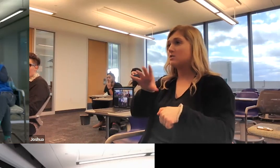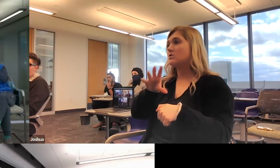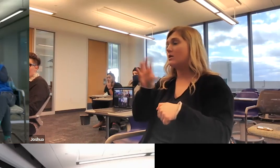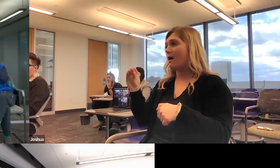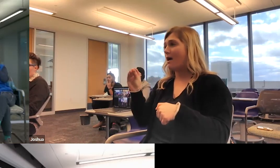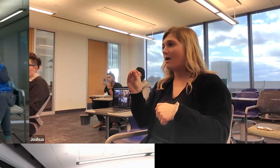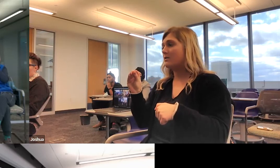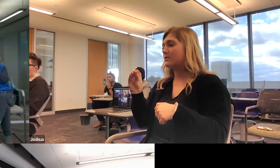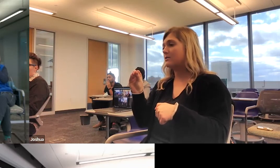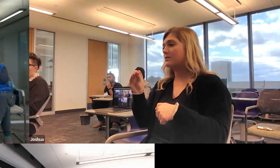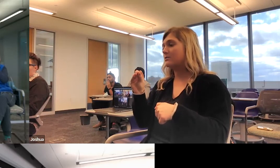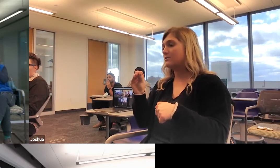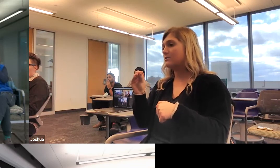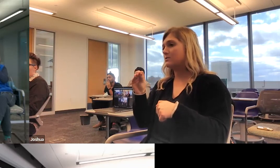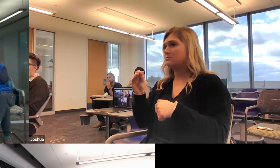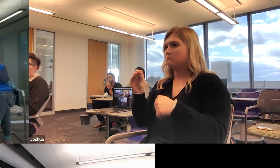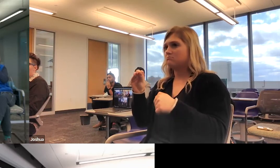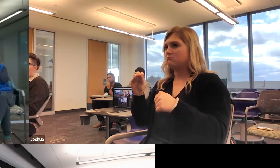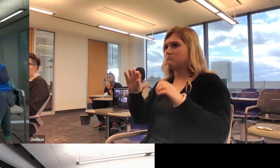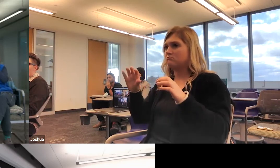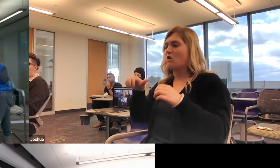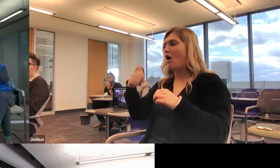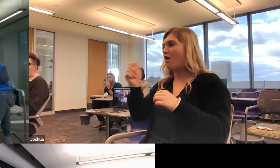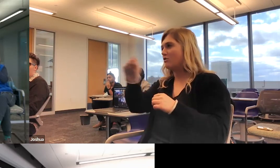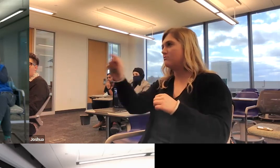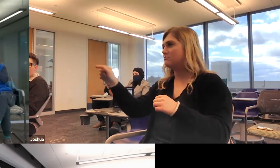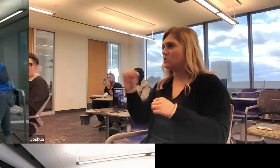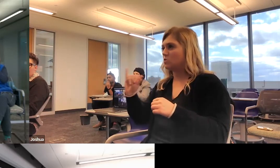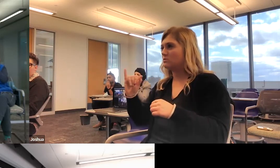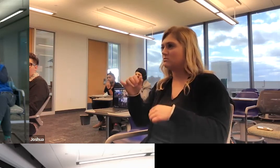and in the satellite campuses as well.